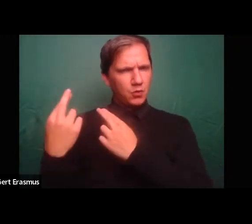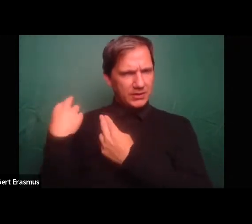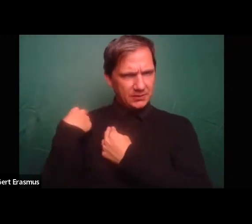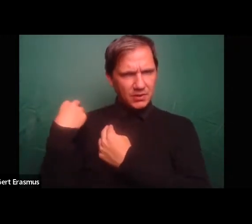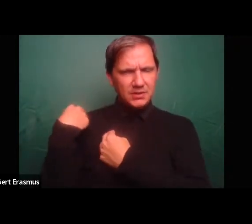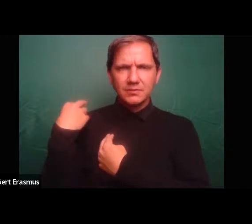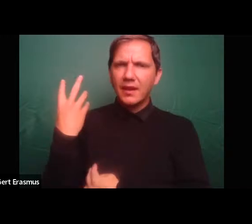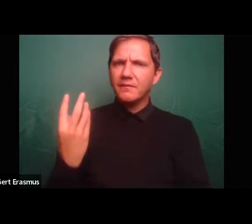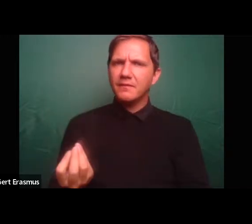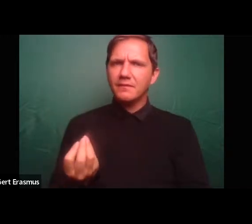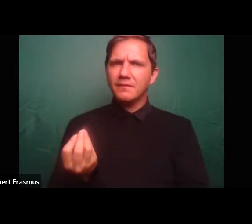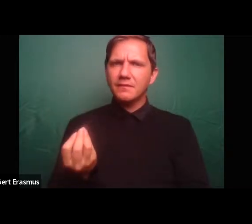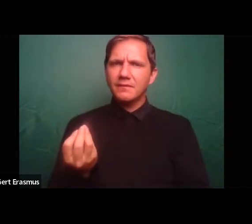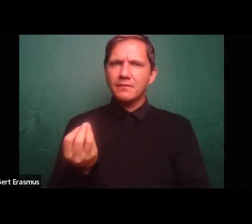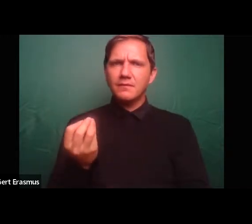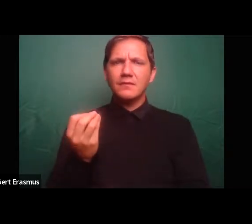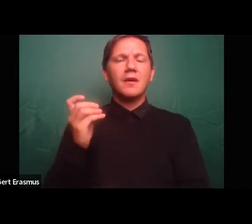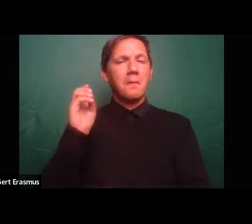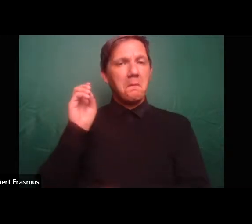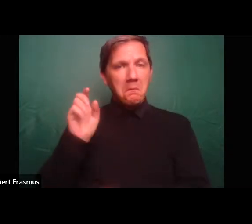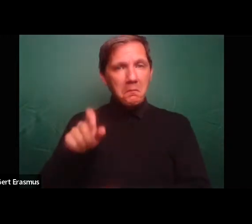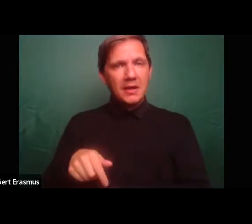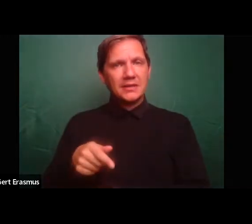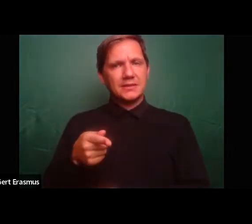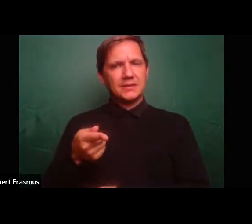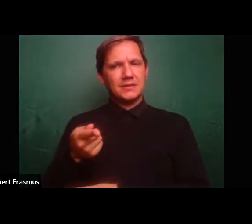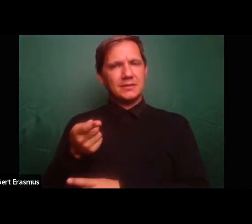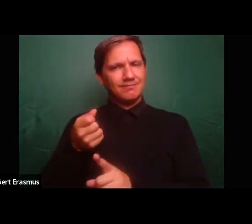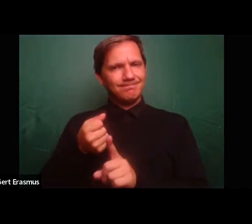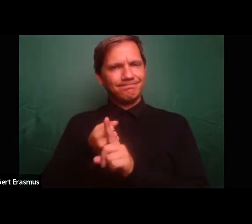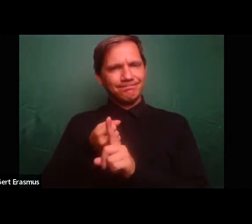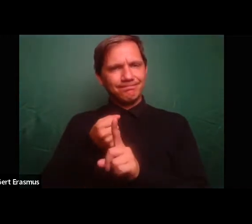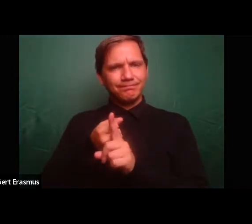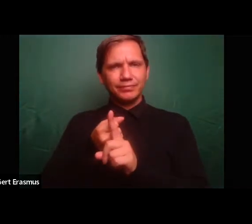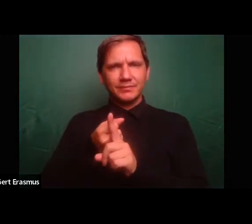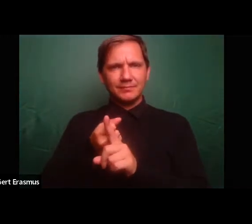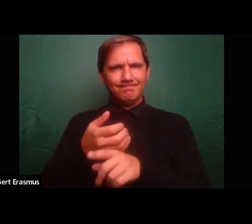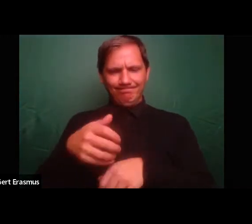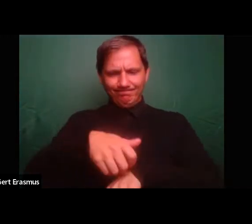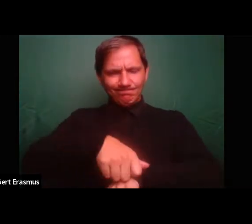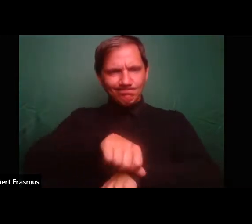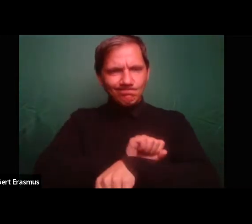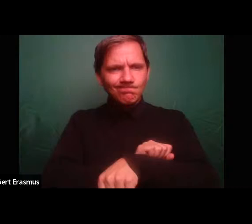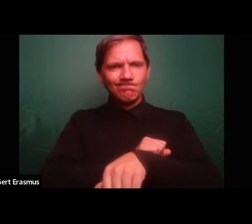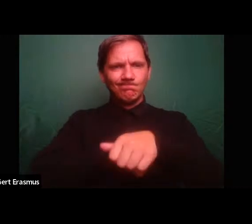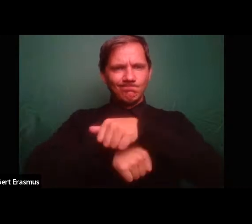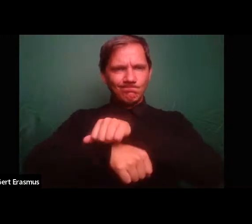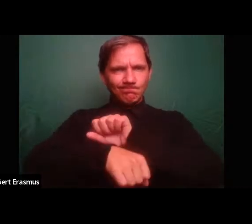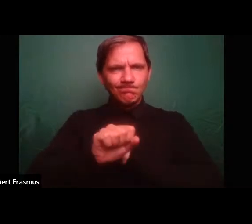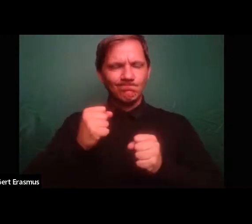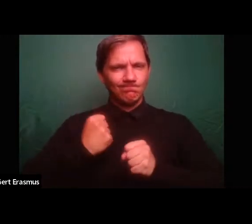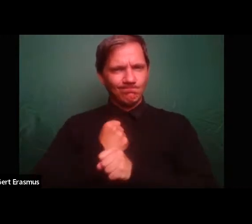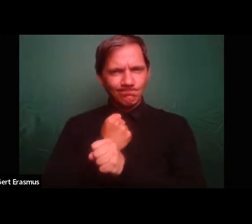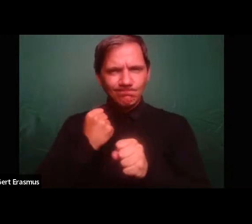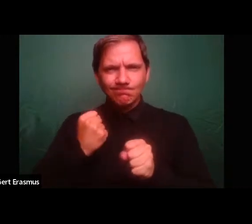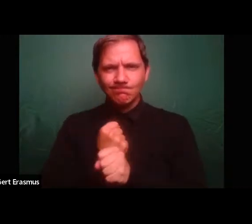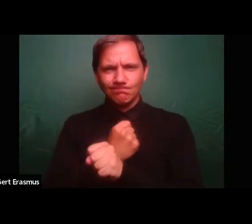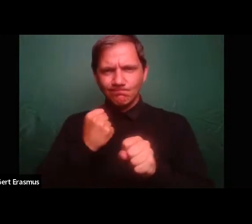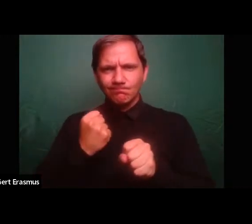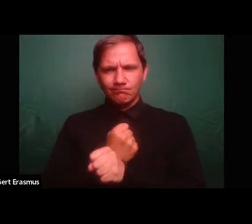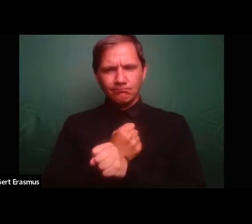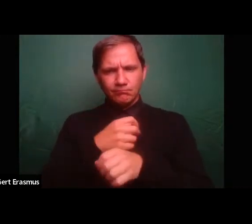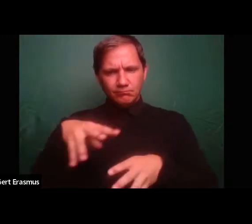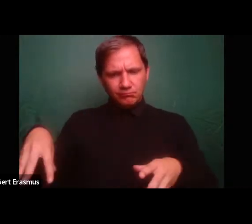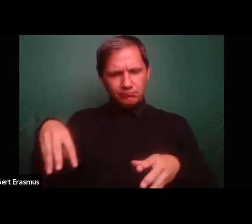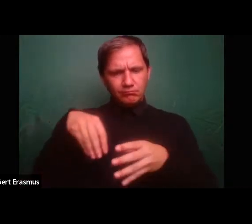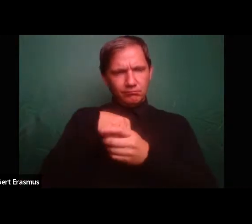to not only play the, but to roll up their sleeves and get to work and be part of